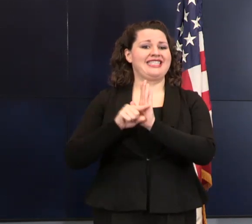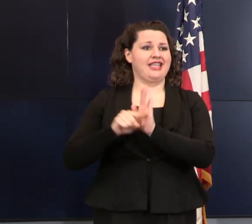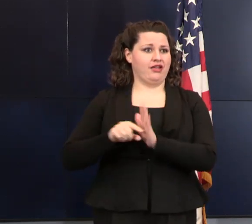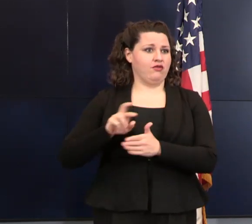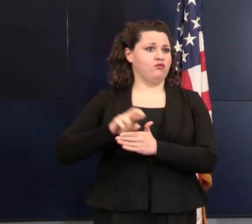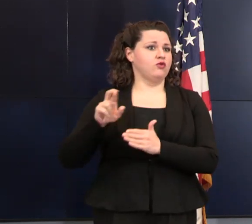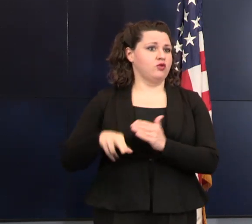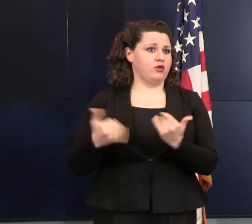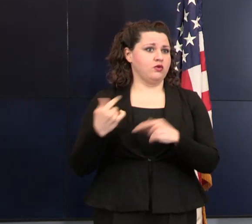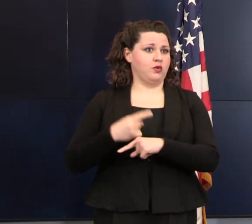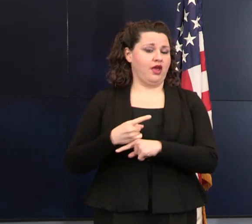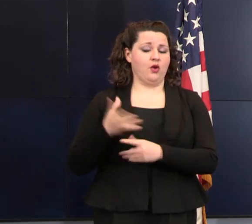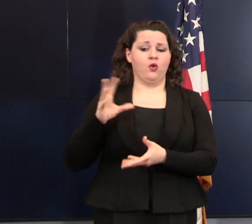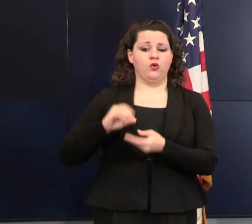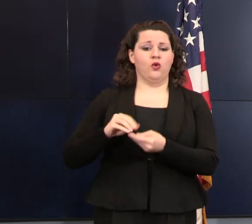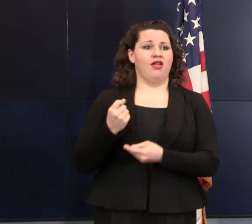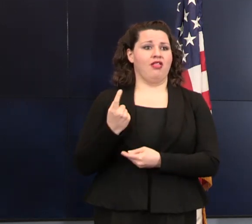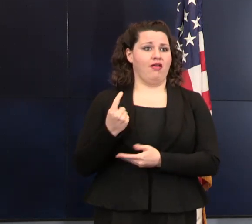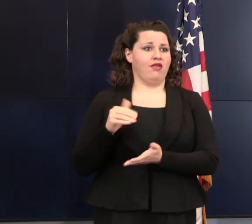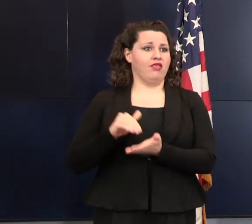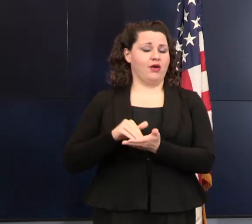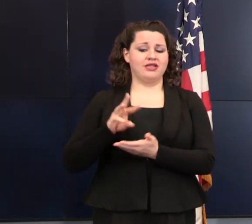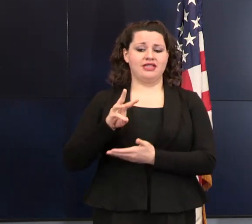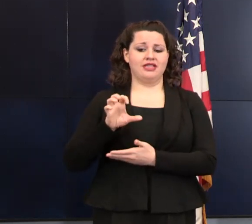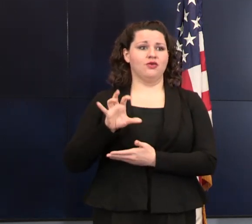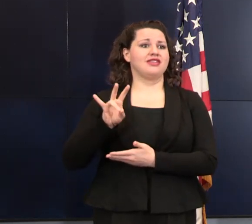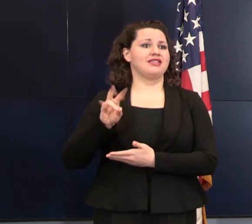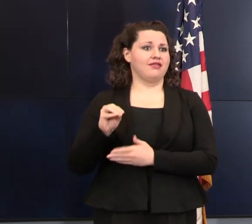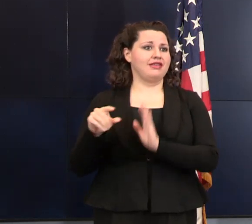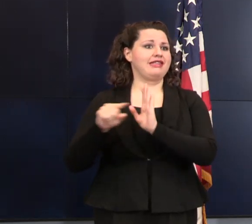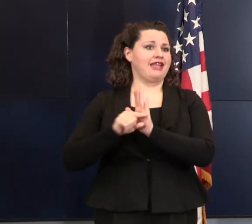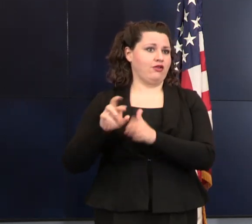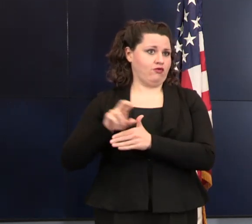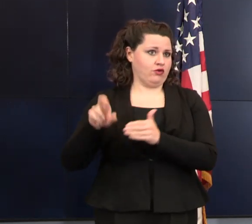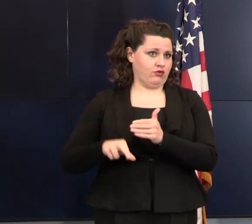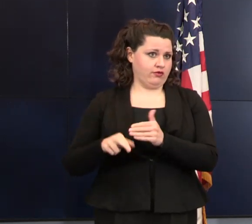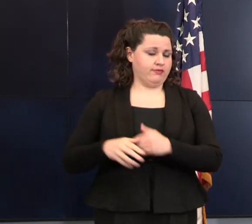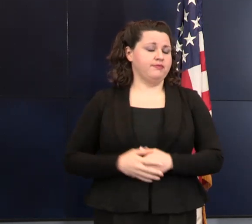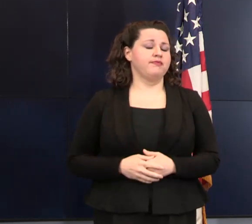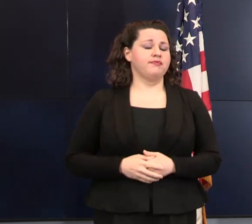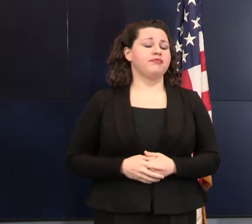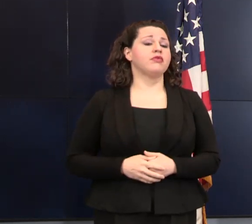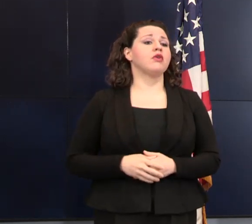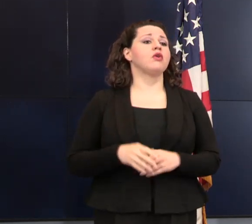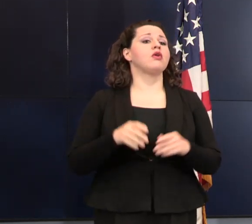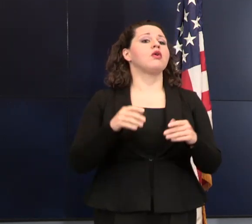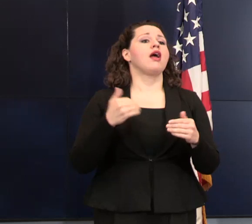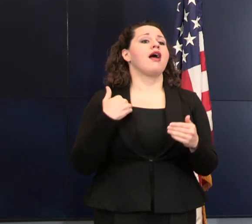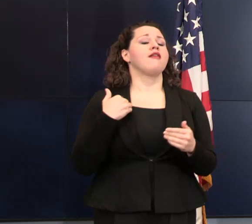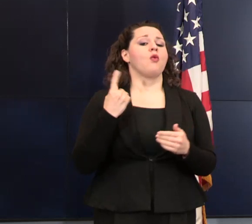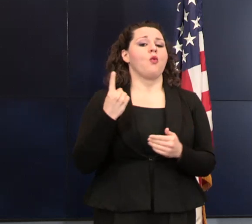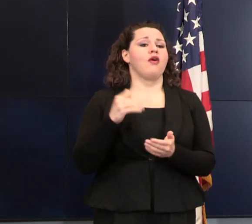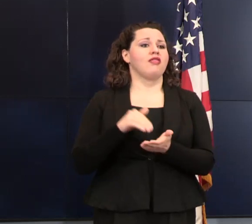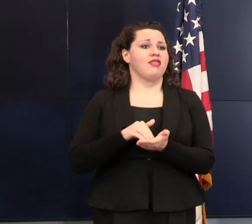for a total of 11,670 negative cases. We have